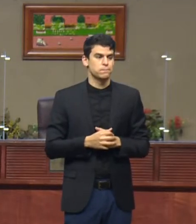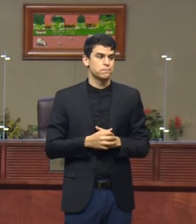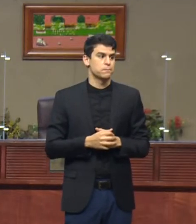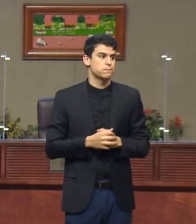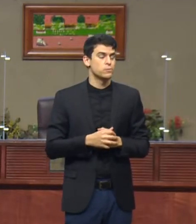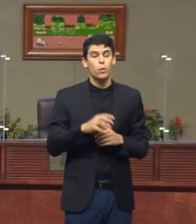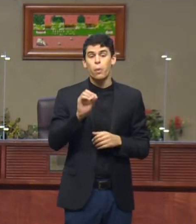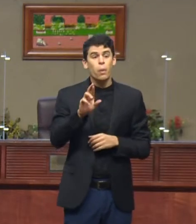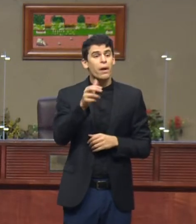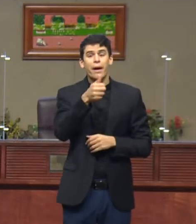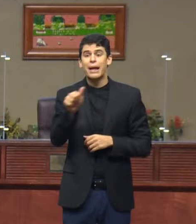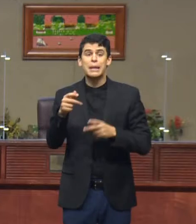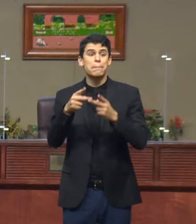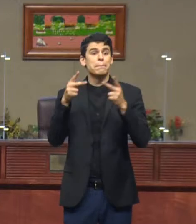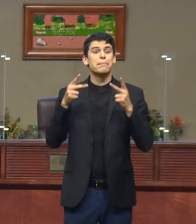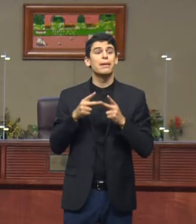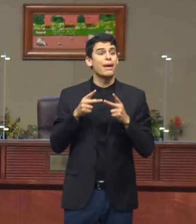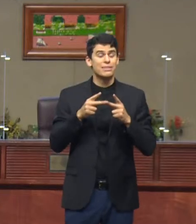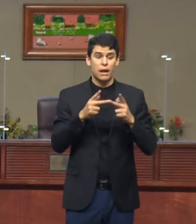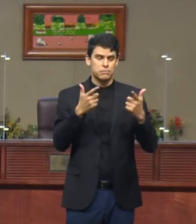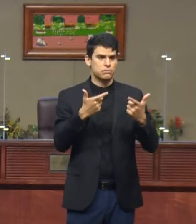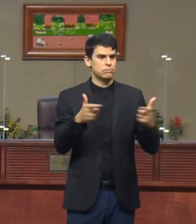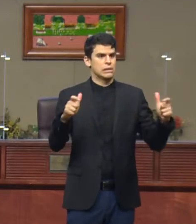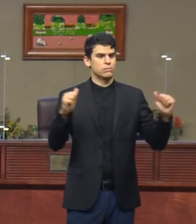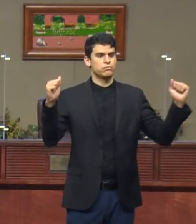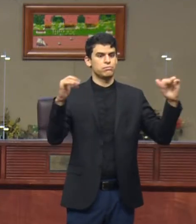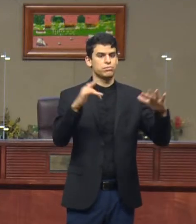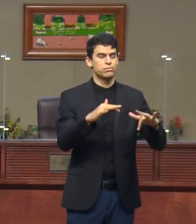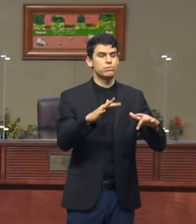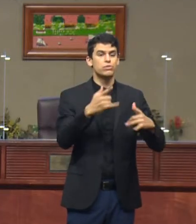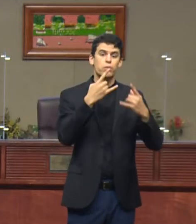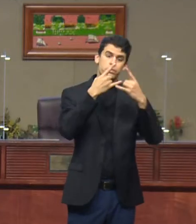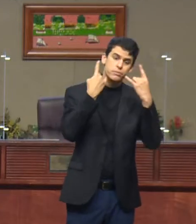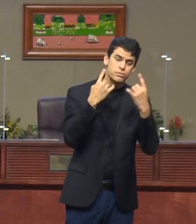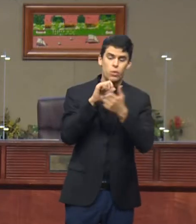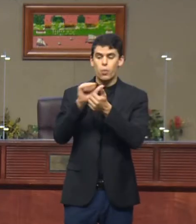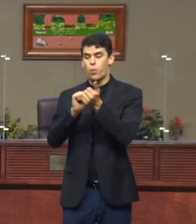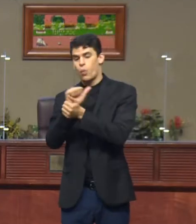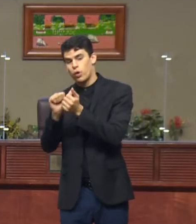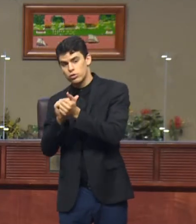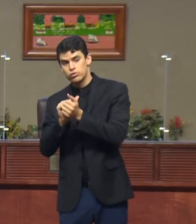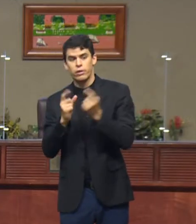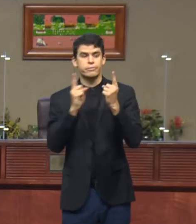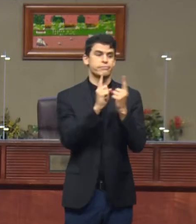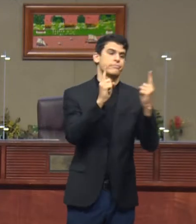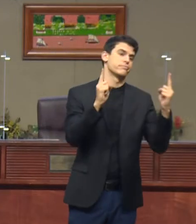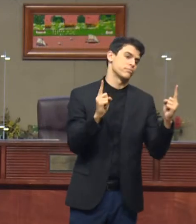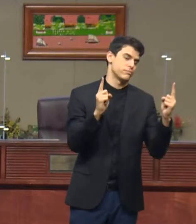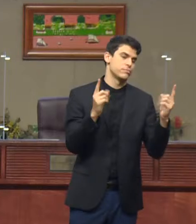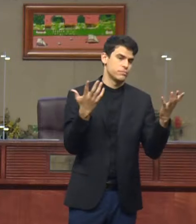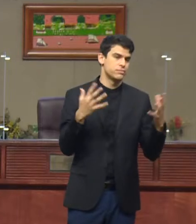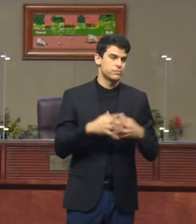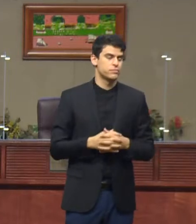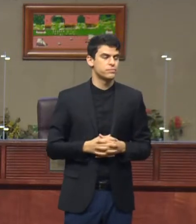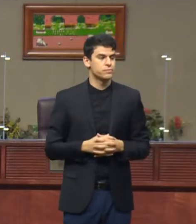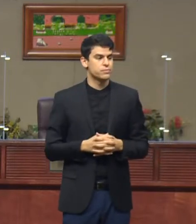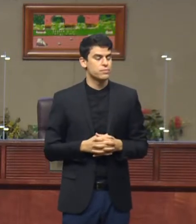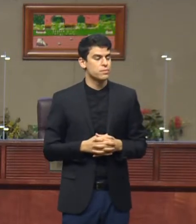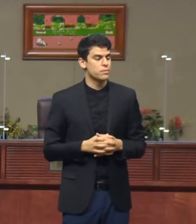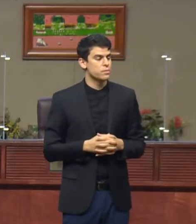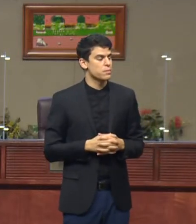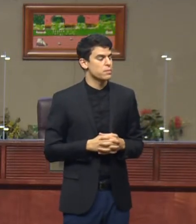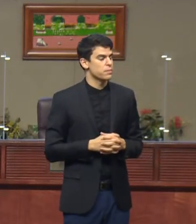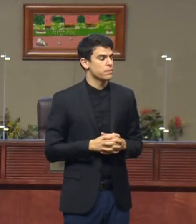gatherings. So the wearing of the mask, watching your distance, and washing your hands. And as we increase